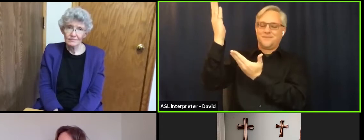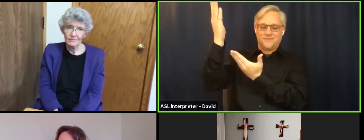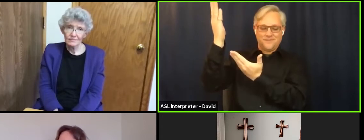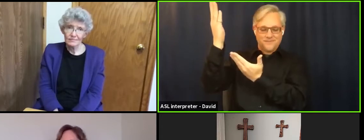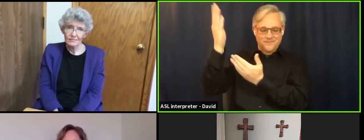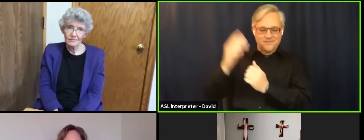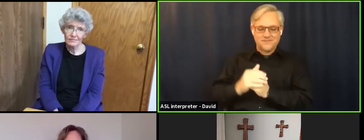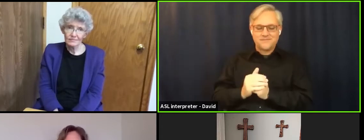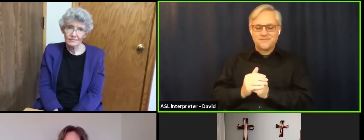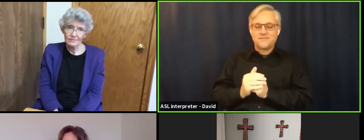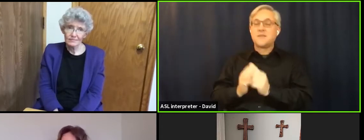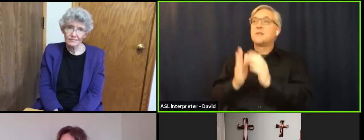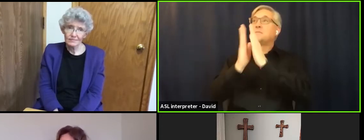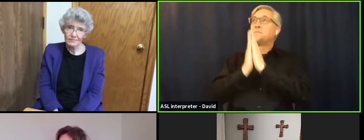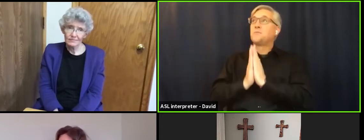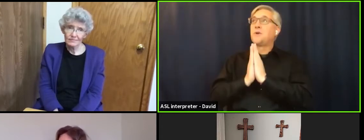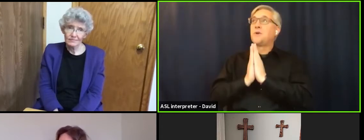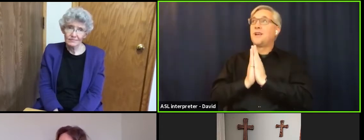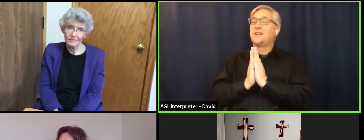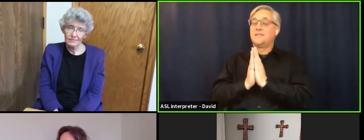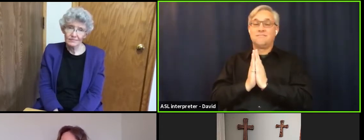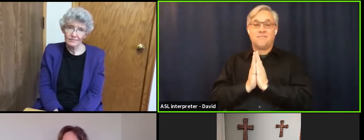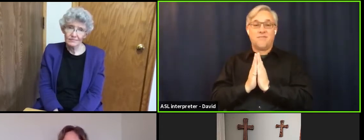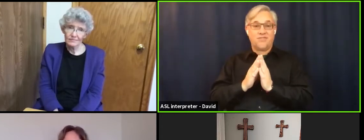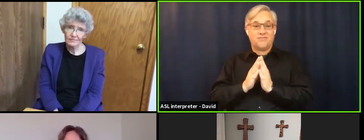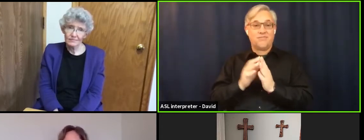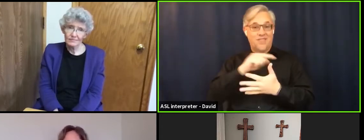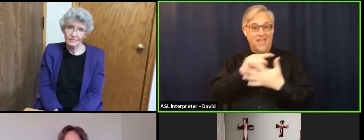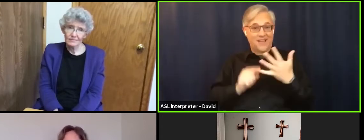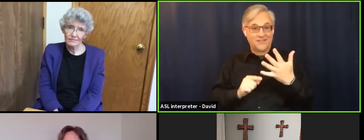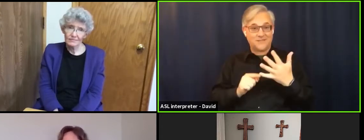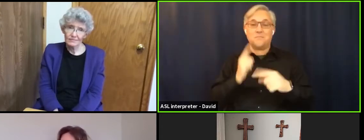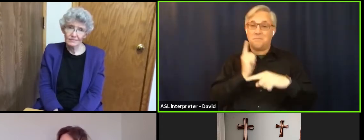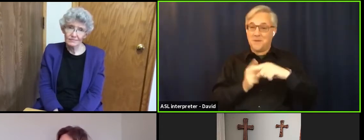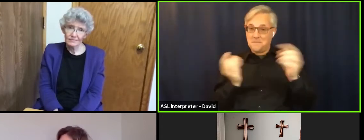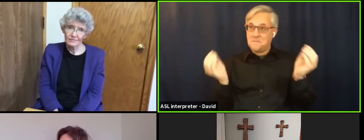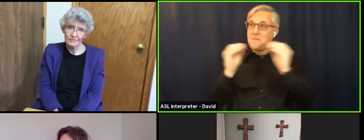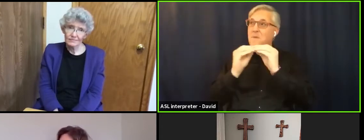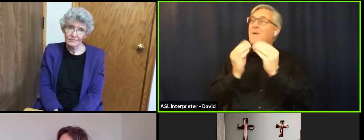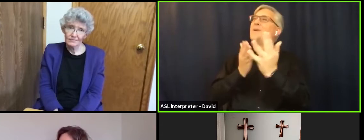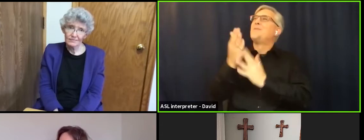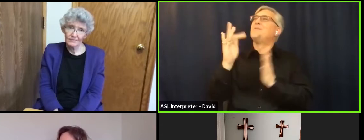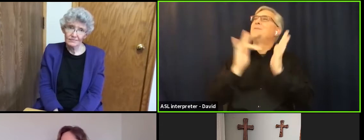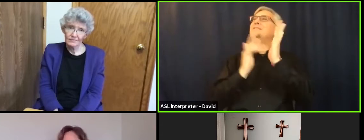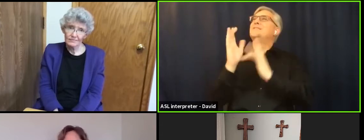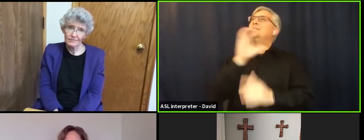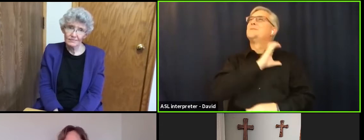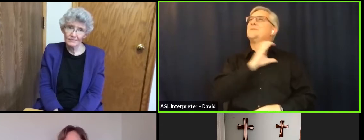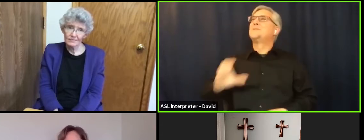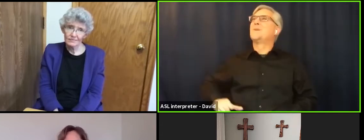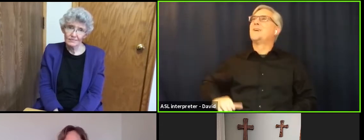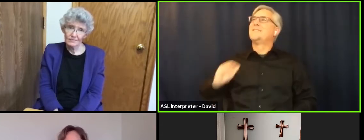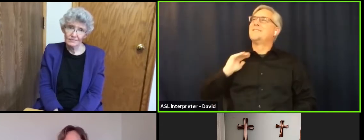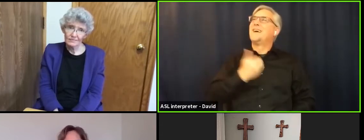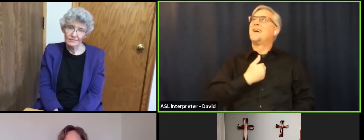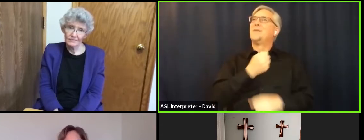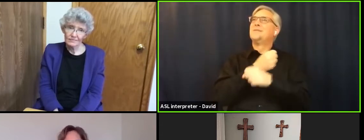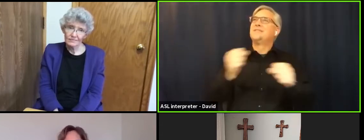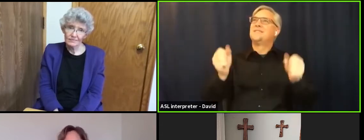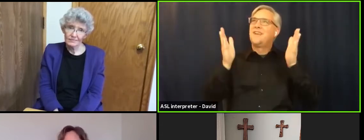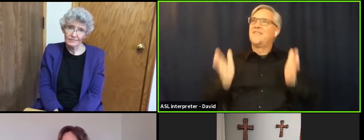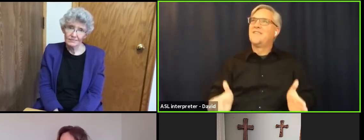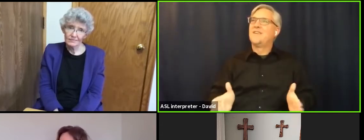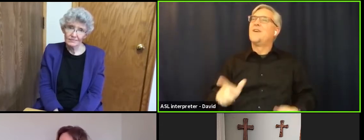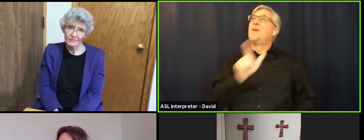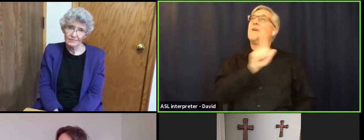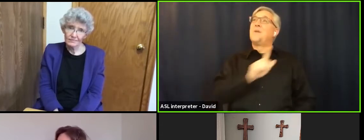We pray all of this and much more through Jesus Christ, our Savior and Lord,